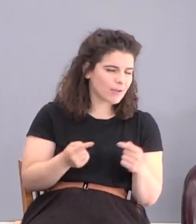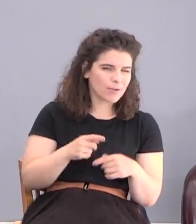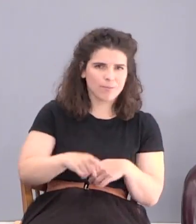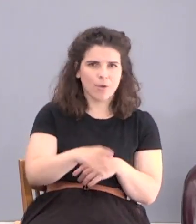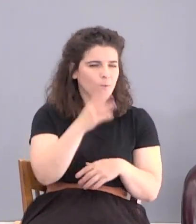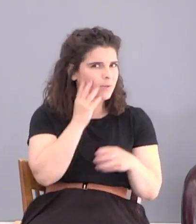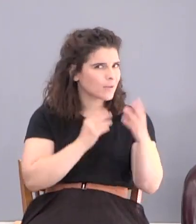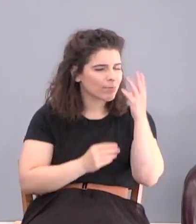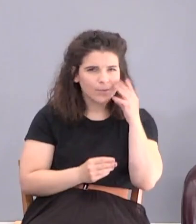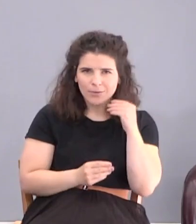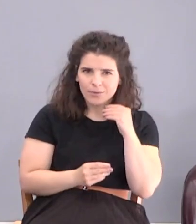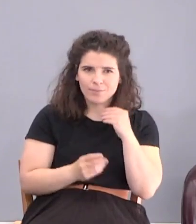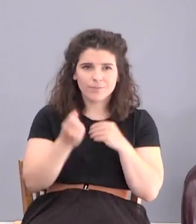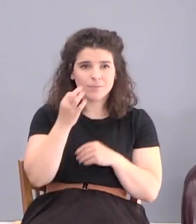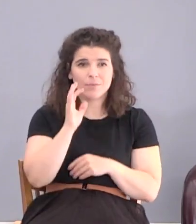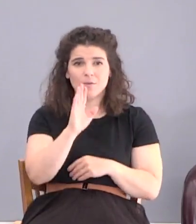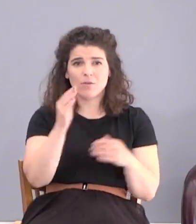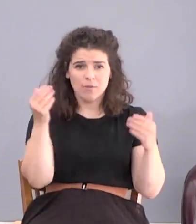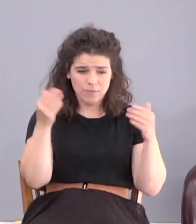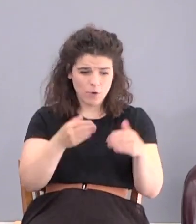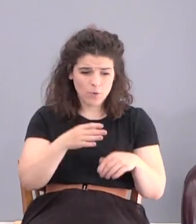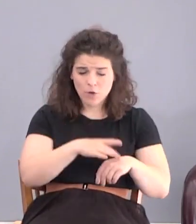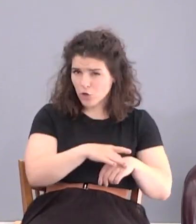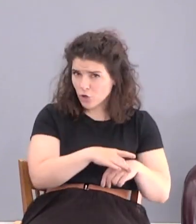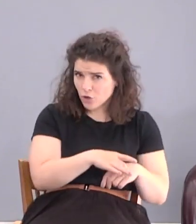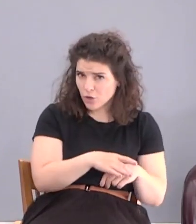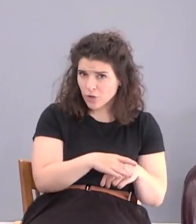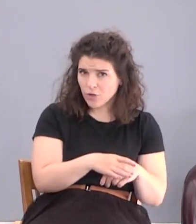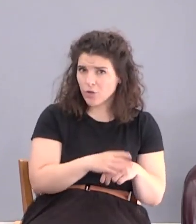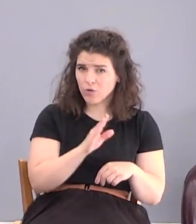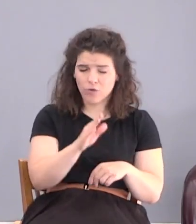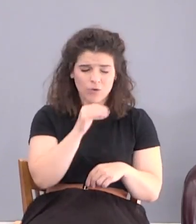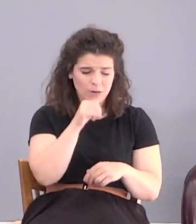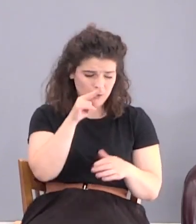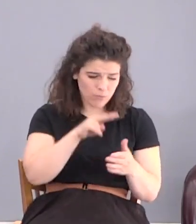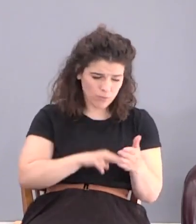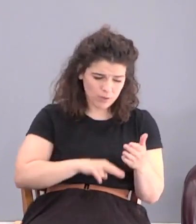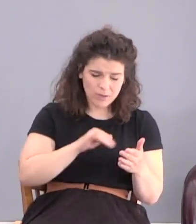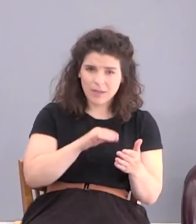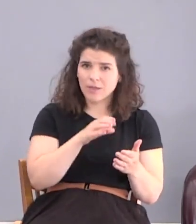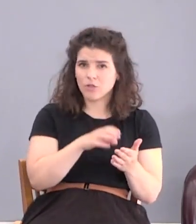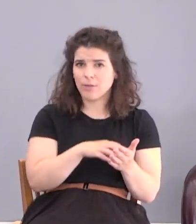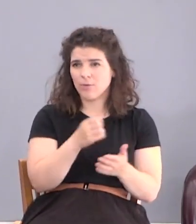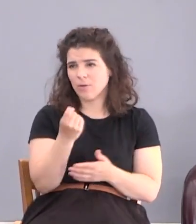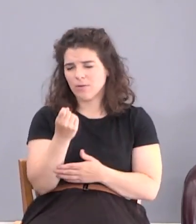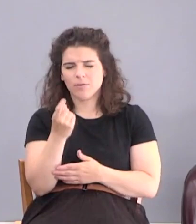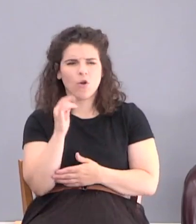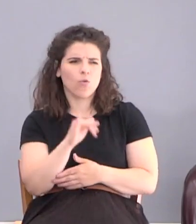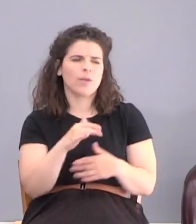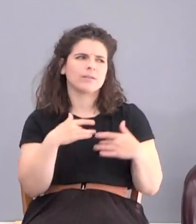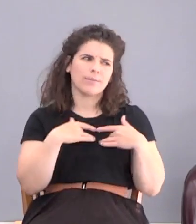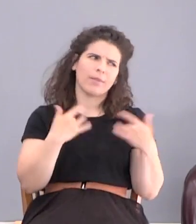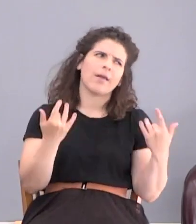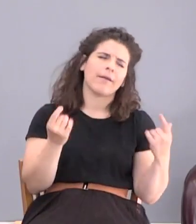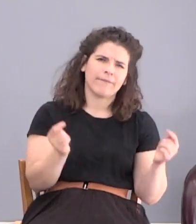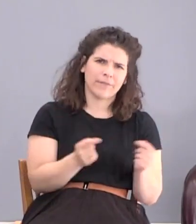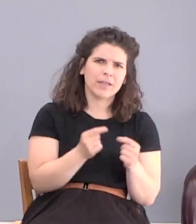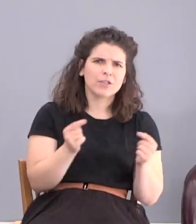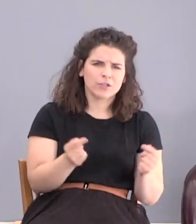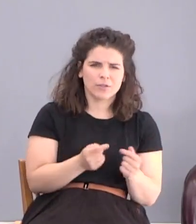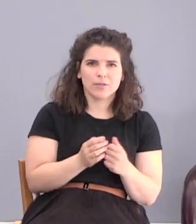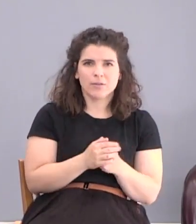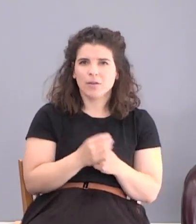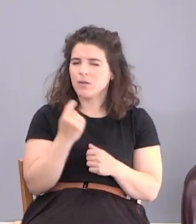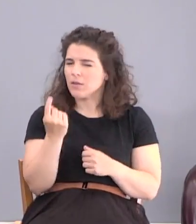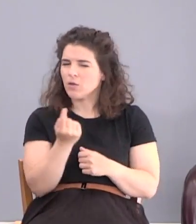through. If your focus is earthly, you're not reading that chapter 11 and thinking that's some light affliction.